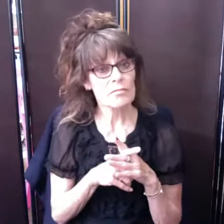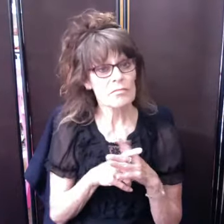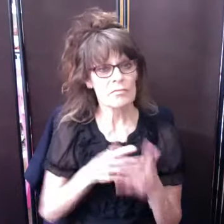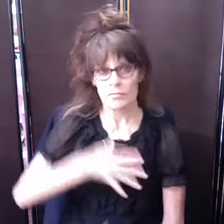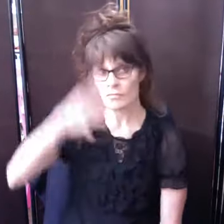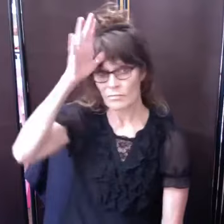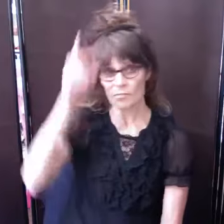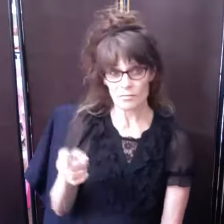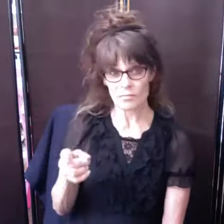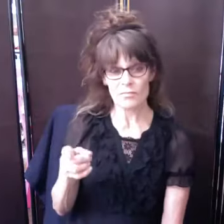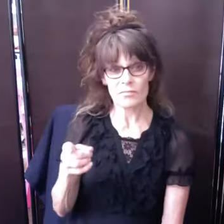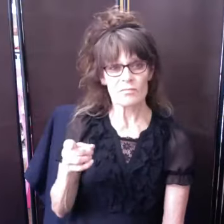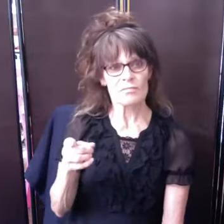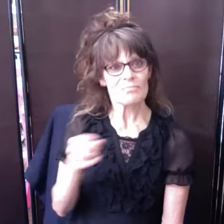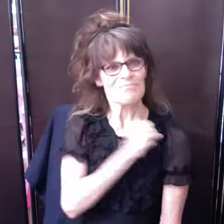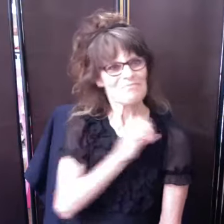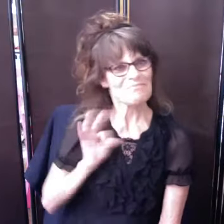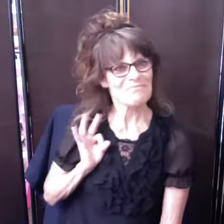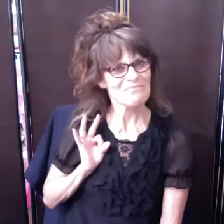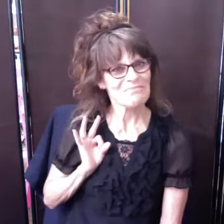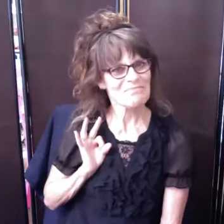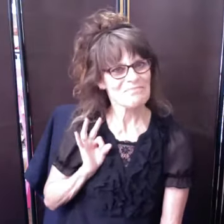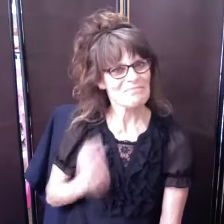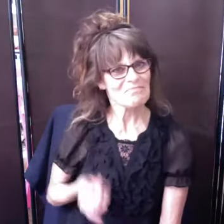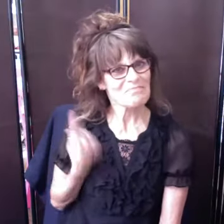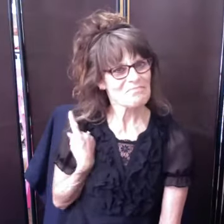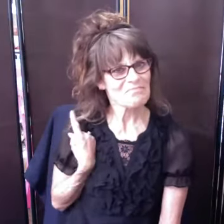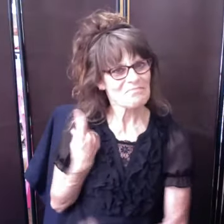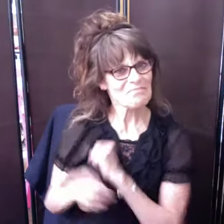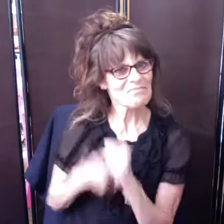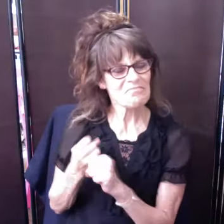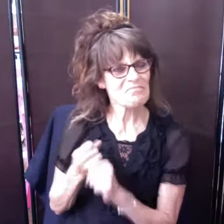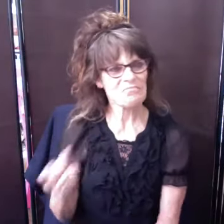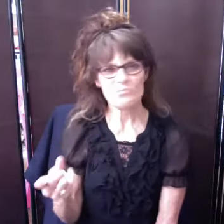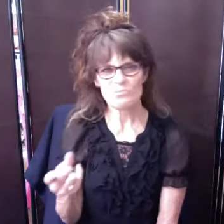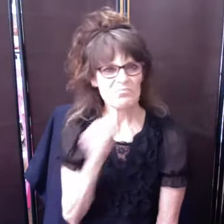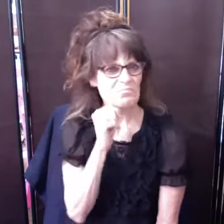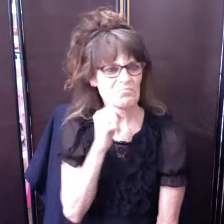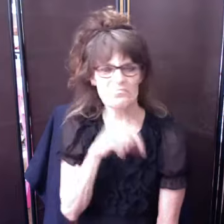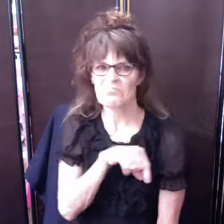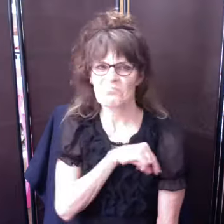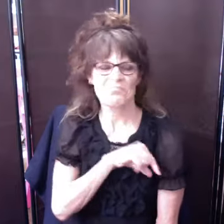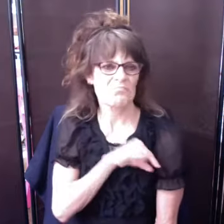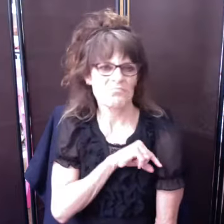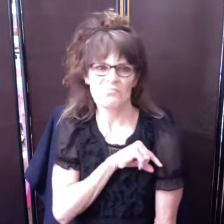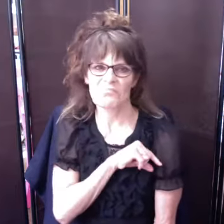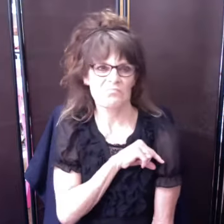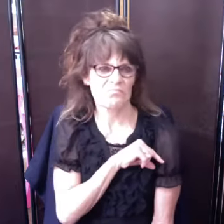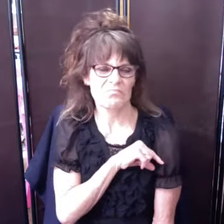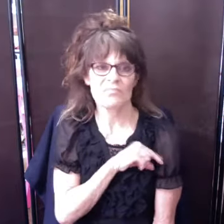part-time faculty at Southern Methodist University 1 year. He wasn't an academician. He wasn't qualified to do any of that stuff, but he had advanced degrees in geology